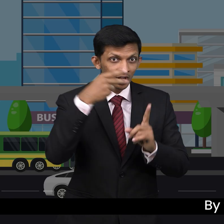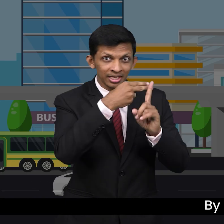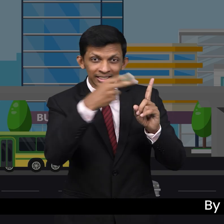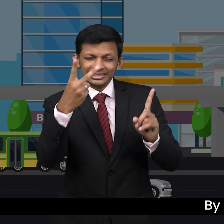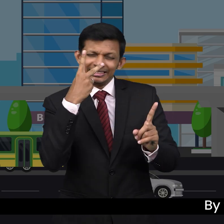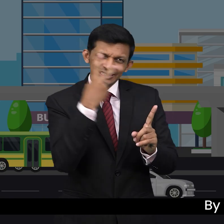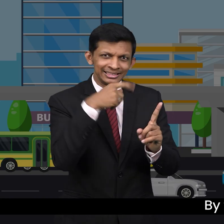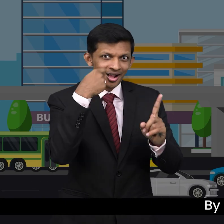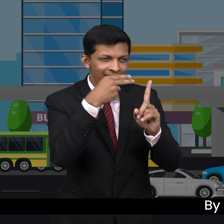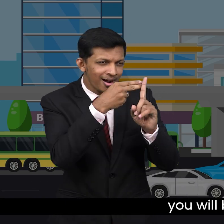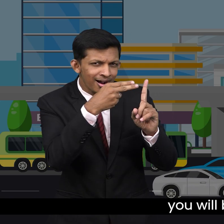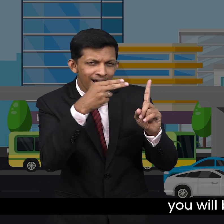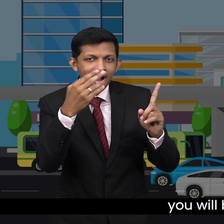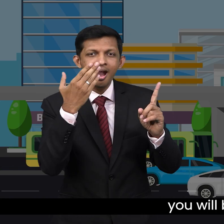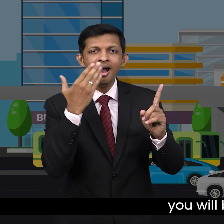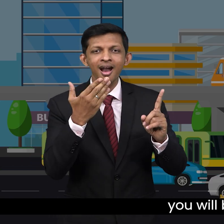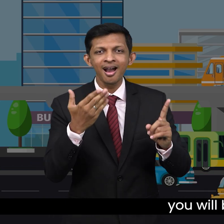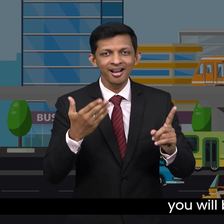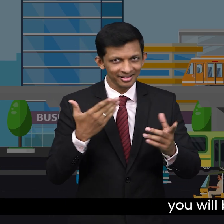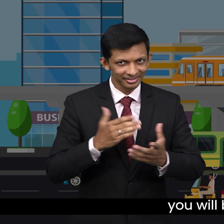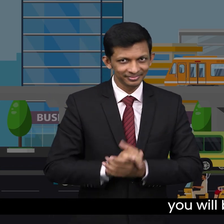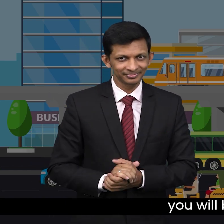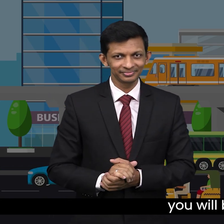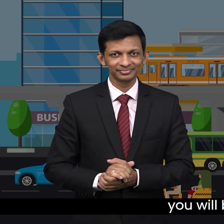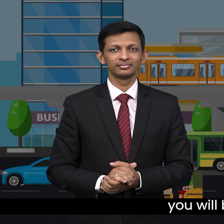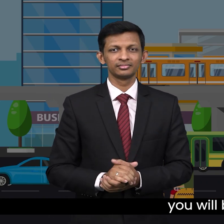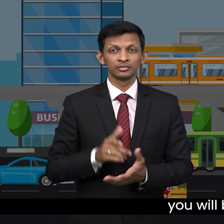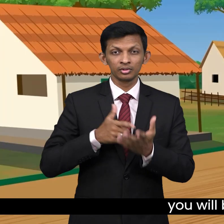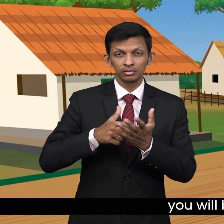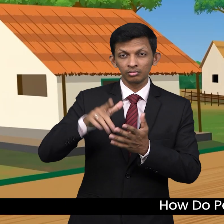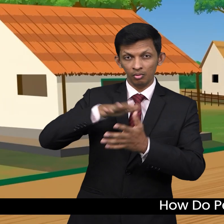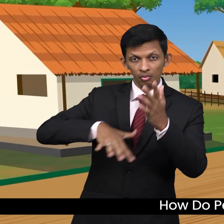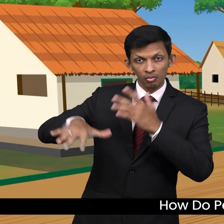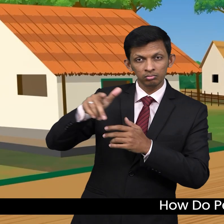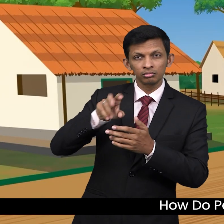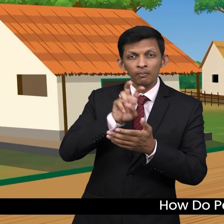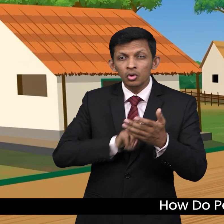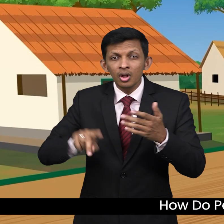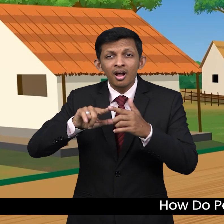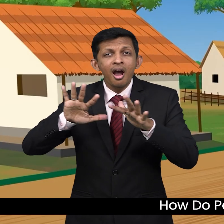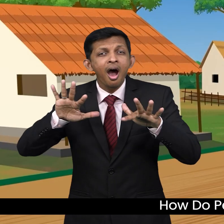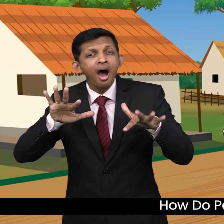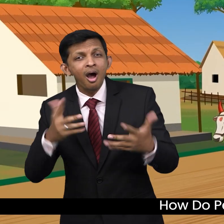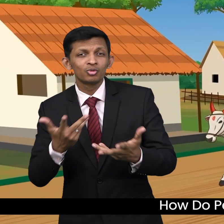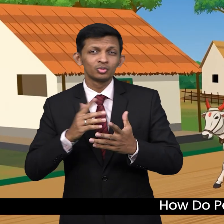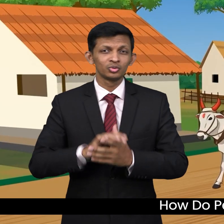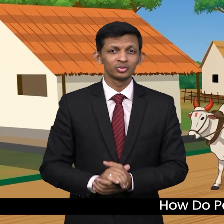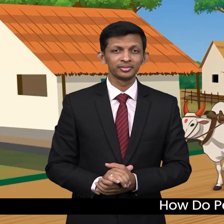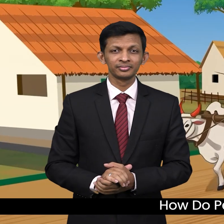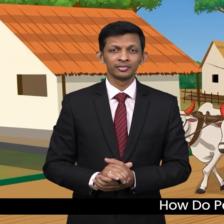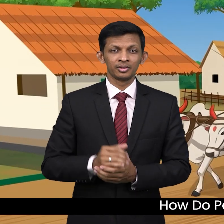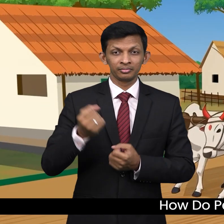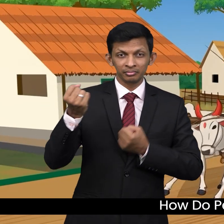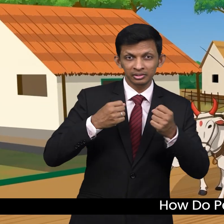end of Part 2, you will be able to learn about how do people travel in villages,